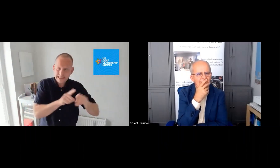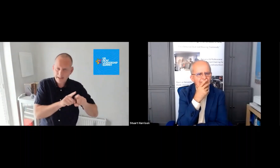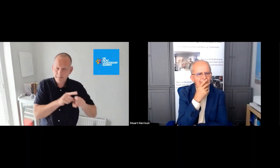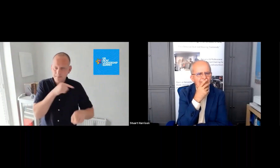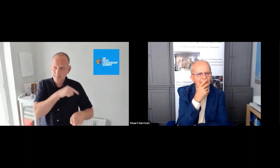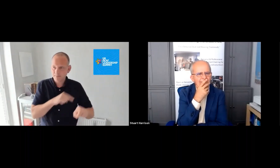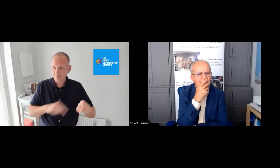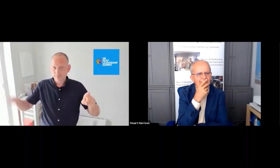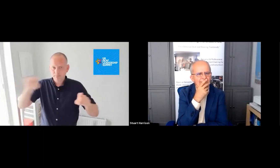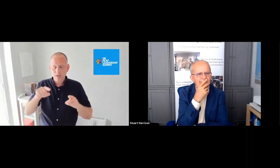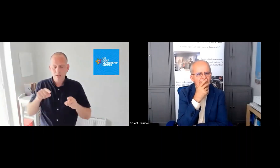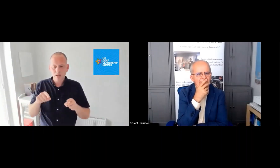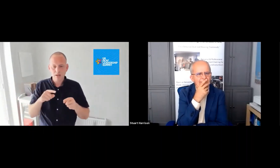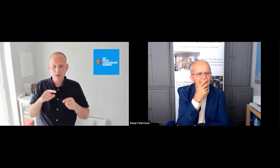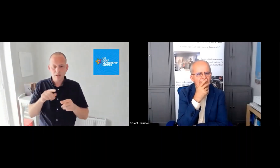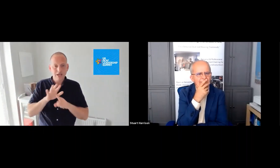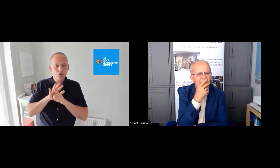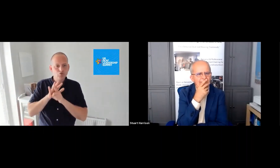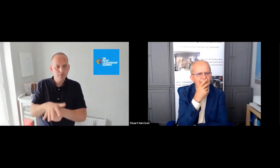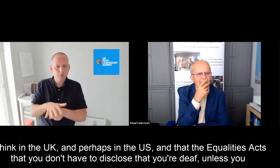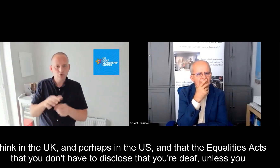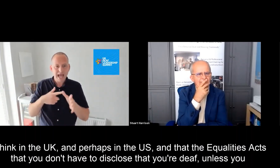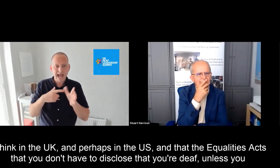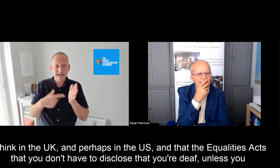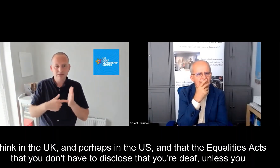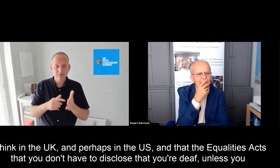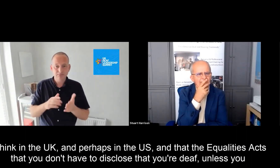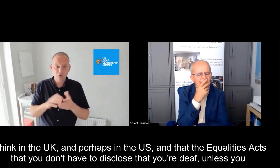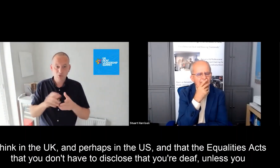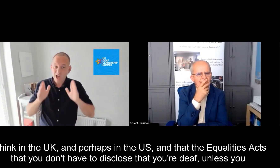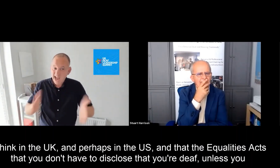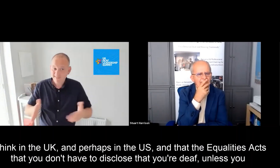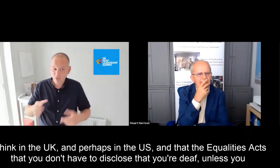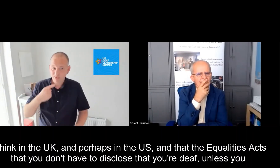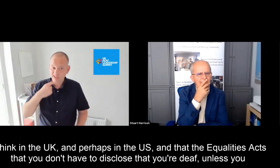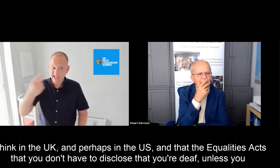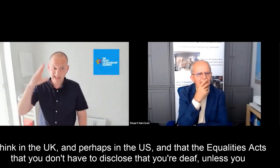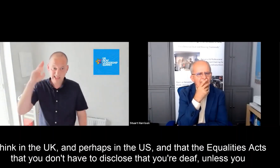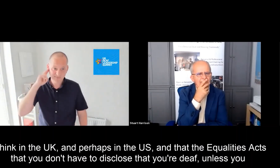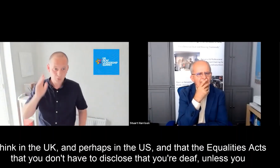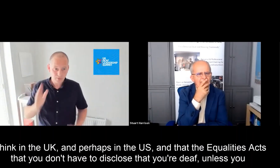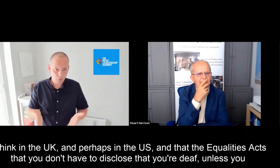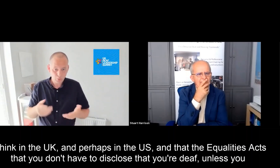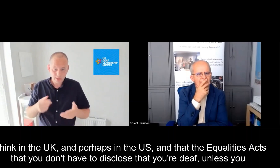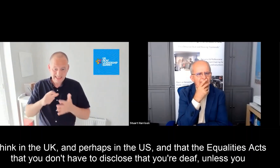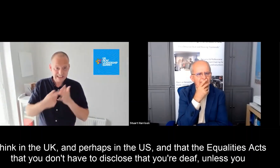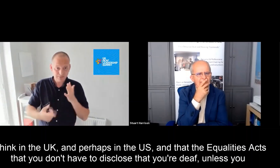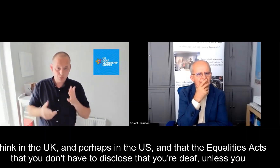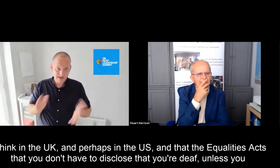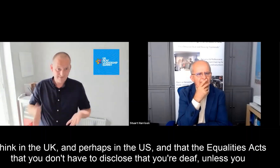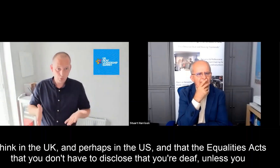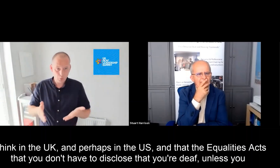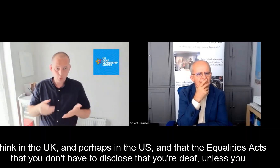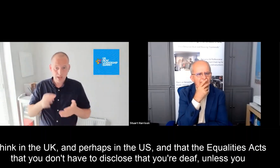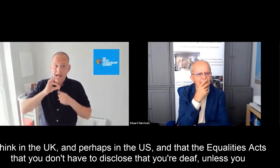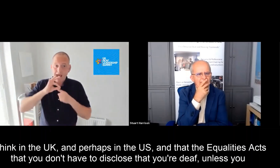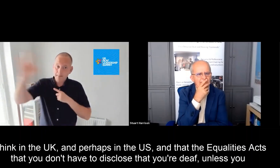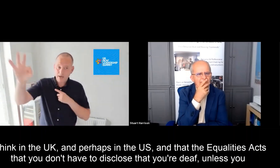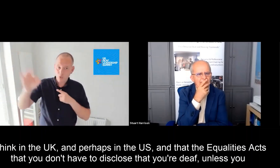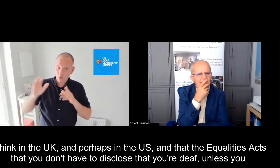I think in the UK and perhaps in the US, the Equalities Act means that you don't